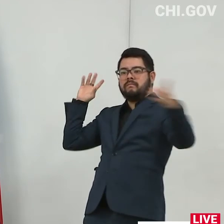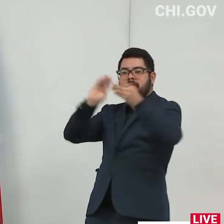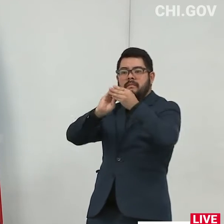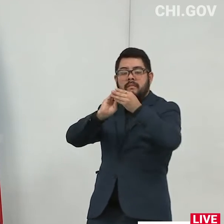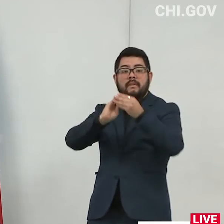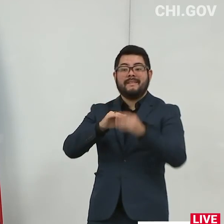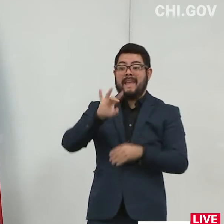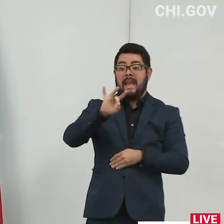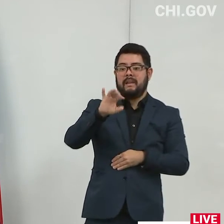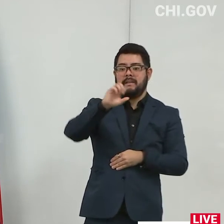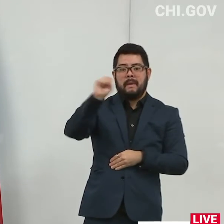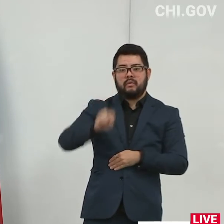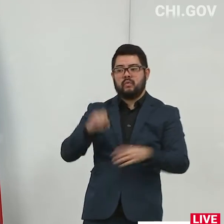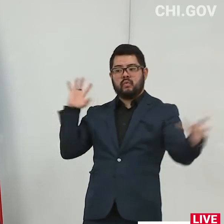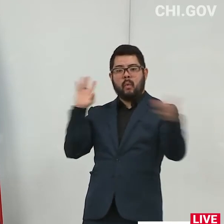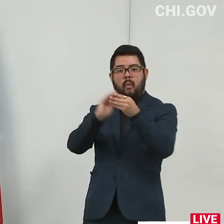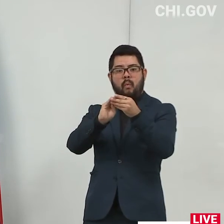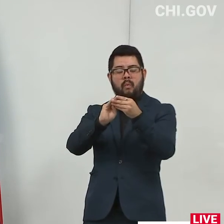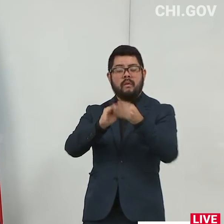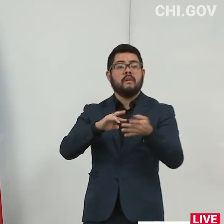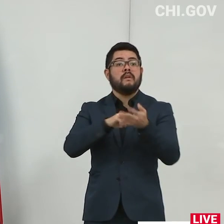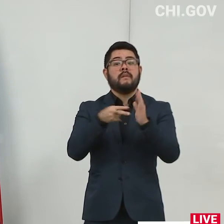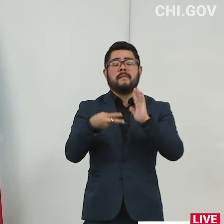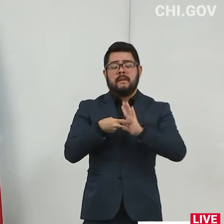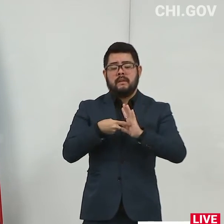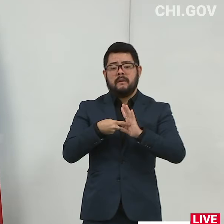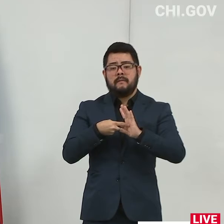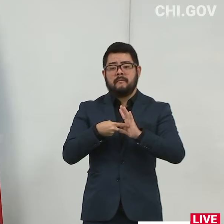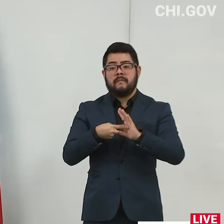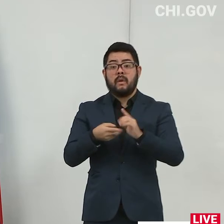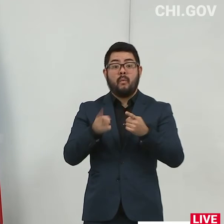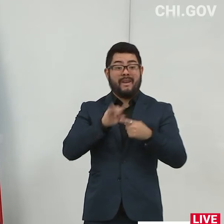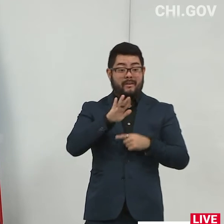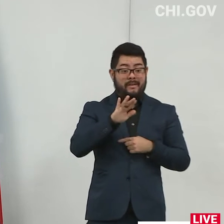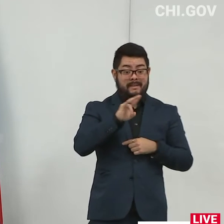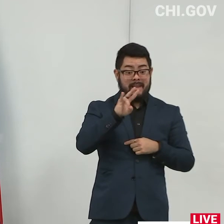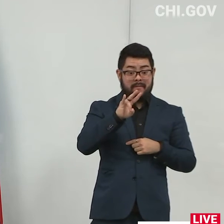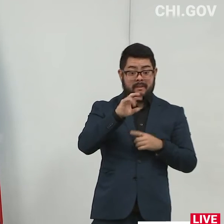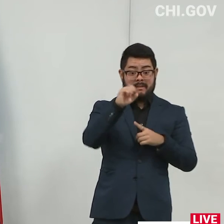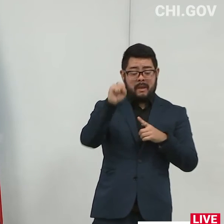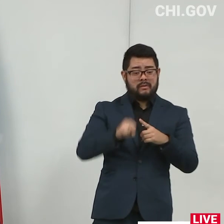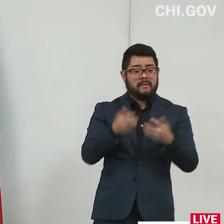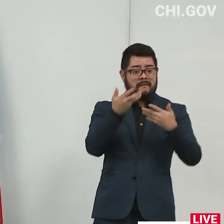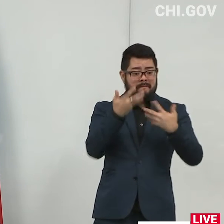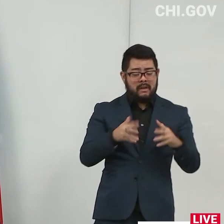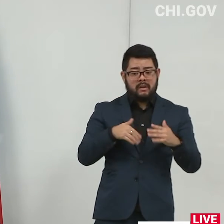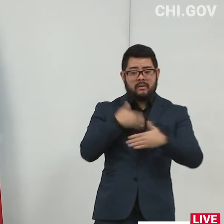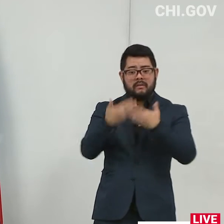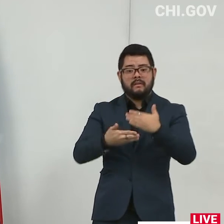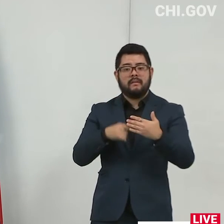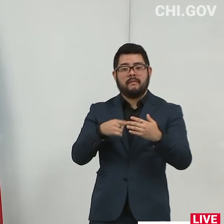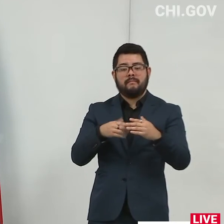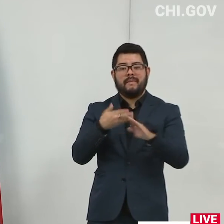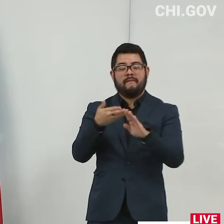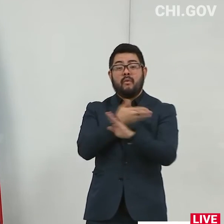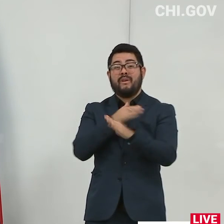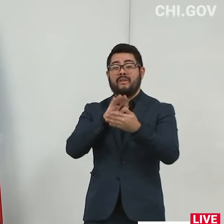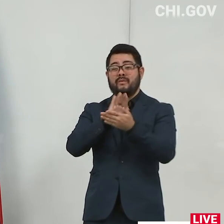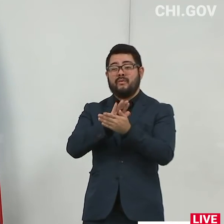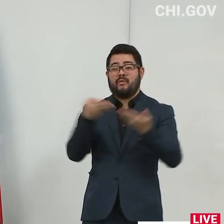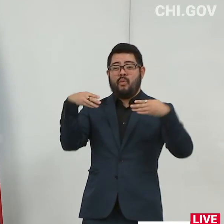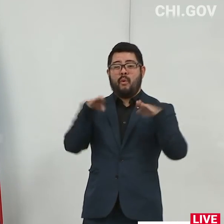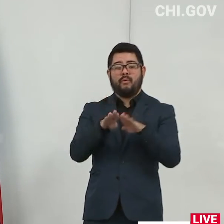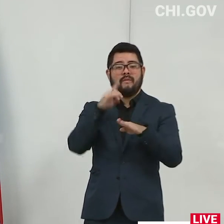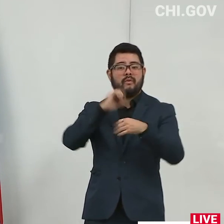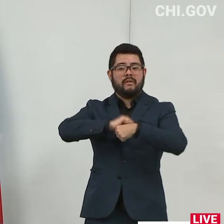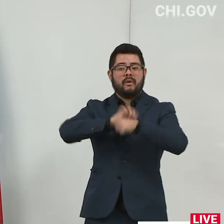8 semesters. So at the end of their 7th semester going into the school closure for COVID, those numbers are